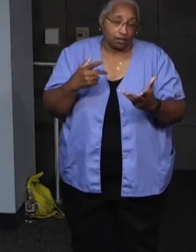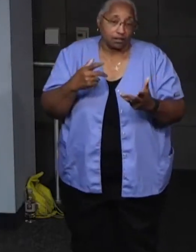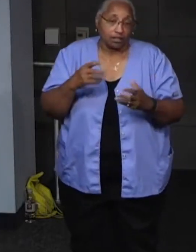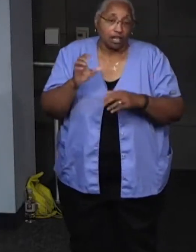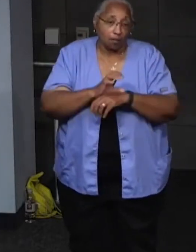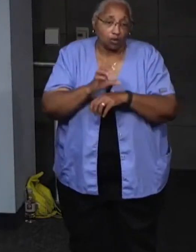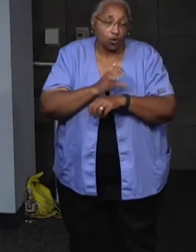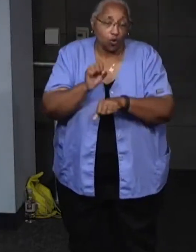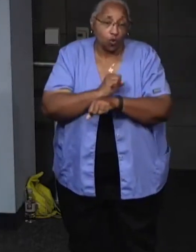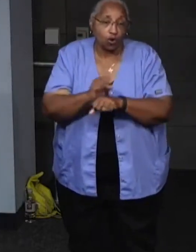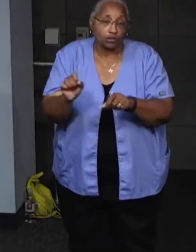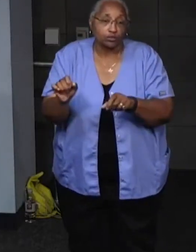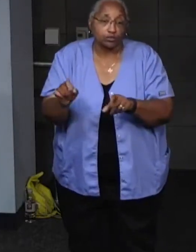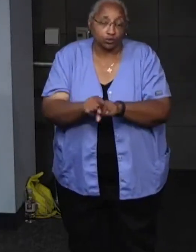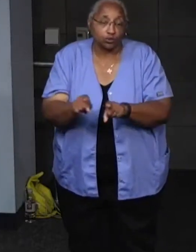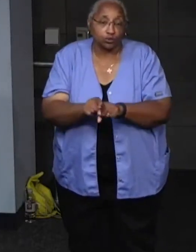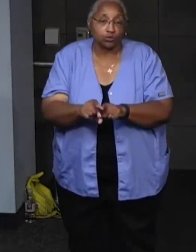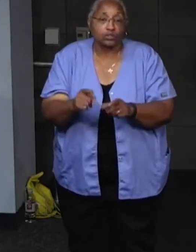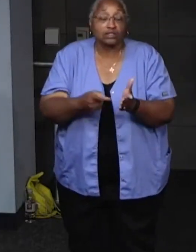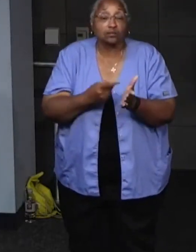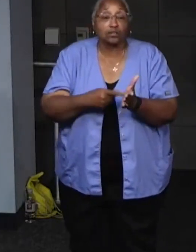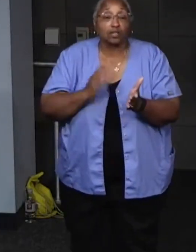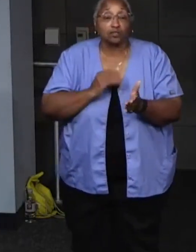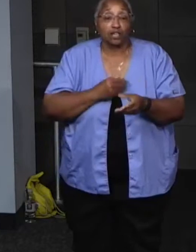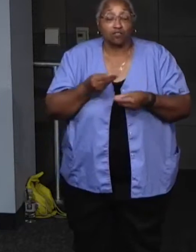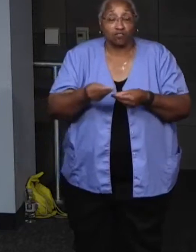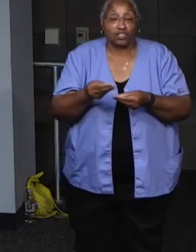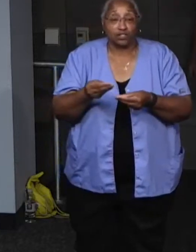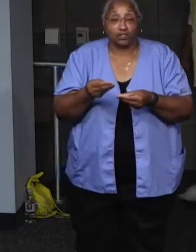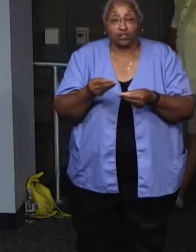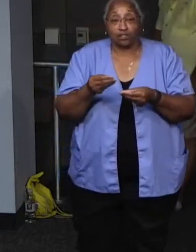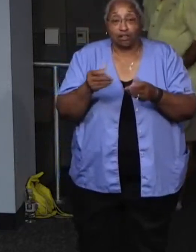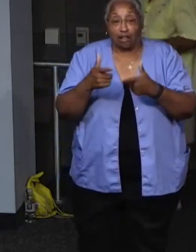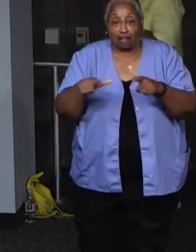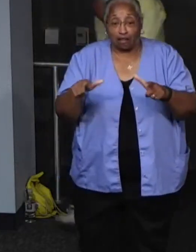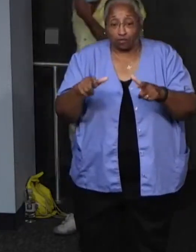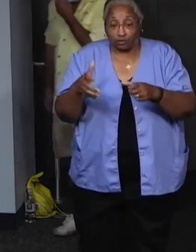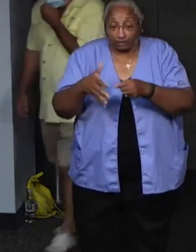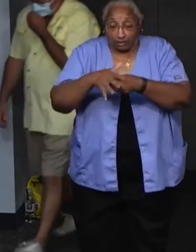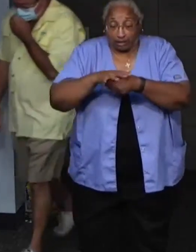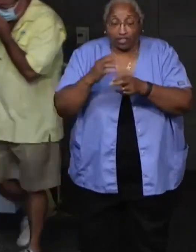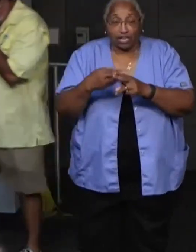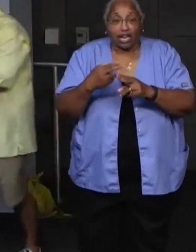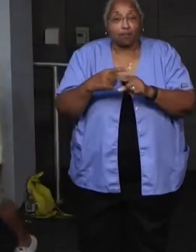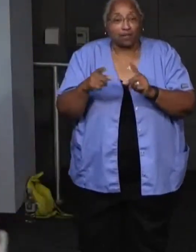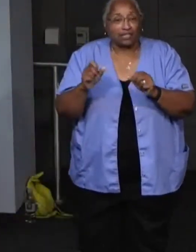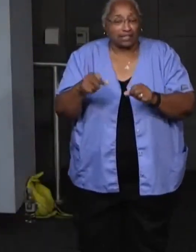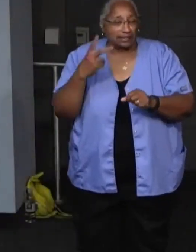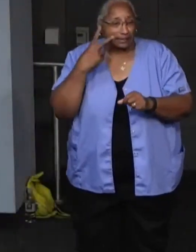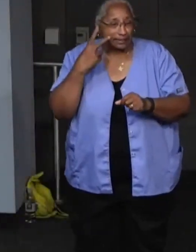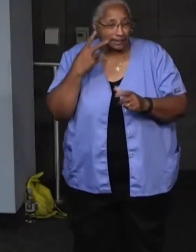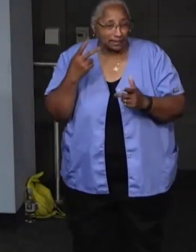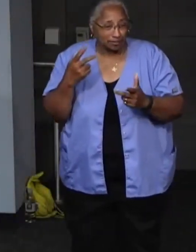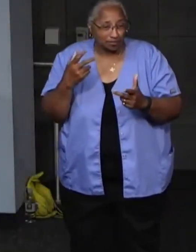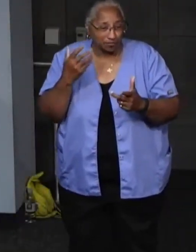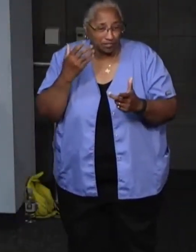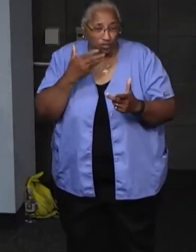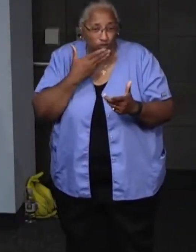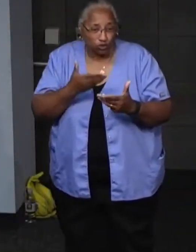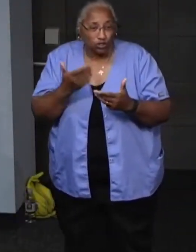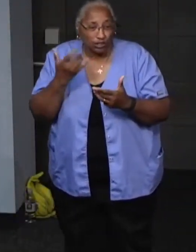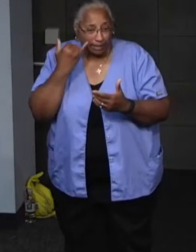street level. Sometimes our feeder lines are covering up the names, but you can see a majority of the large streets and get a good idea, if you obviously